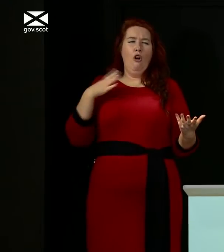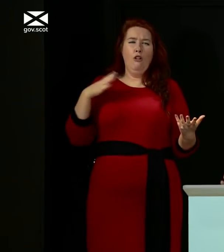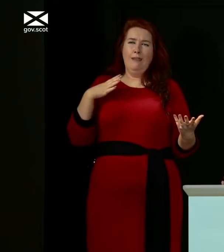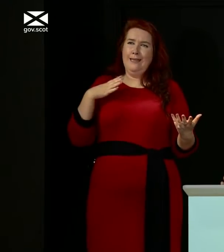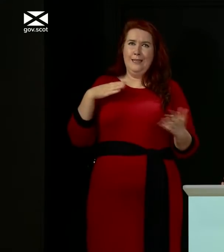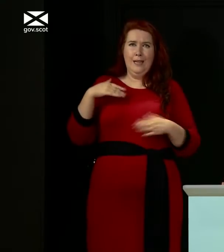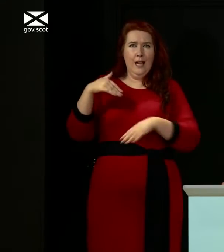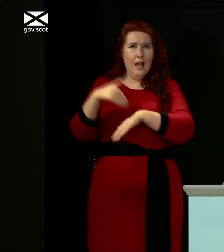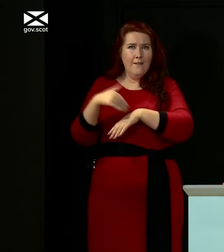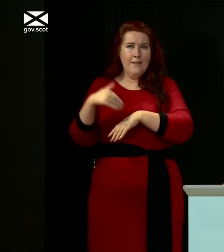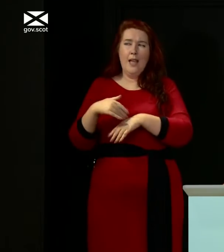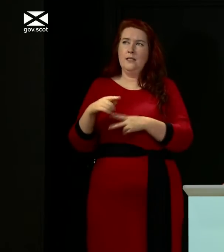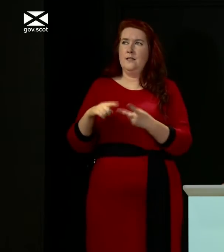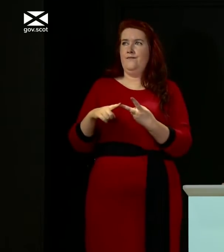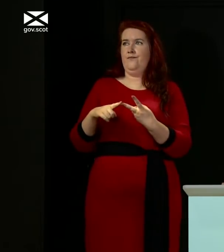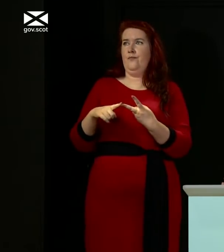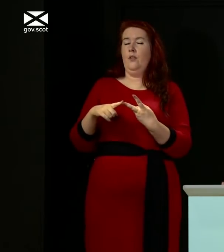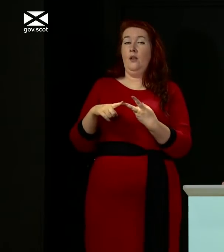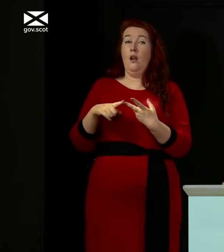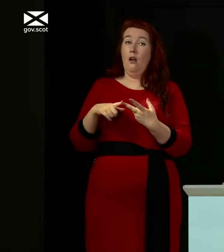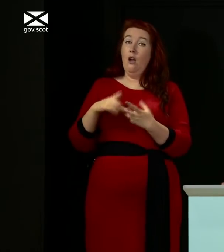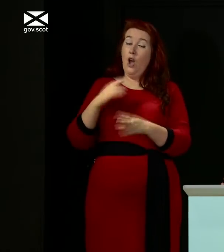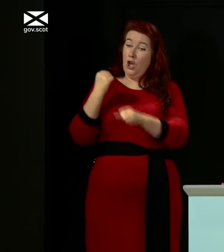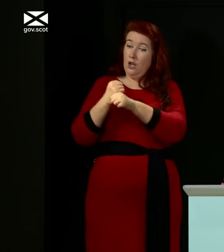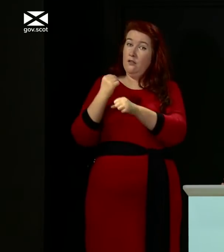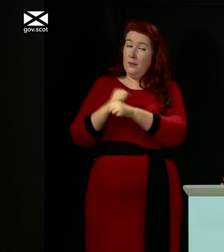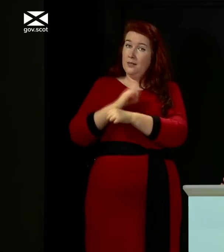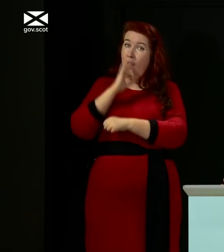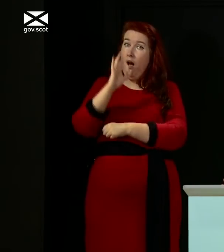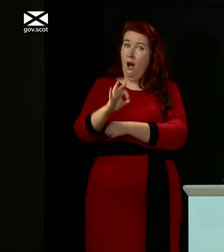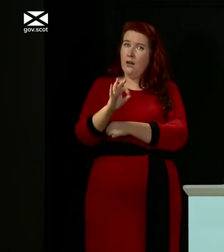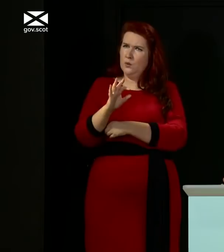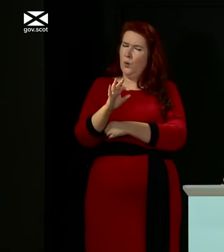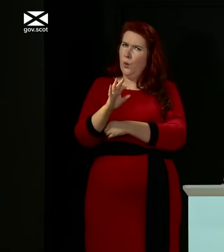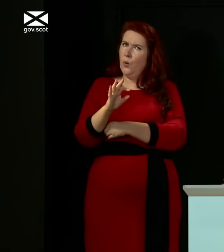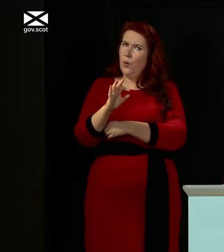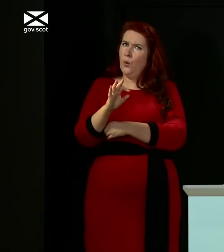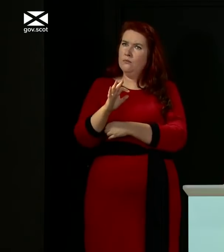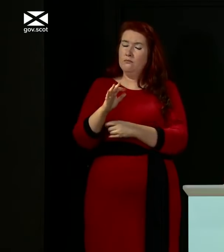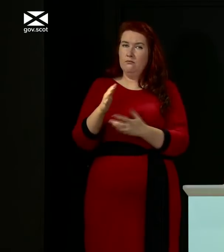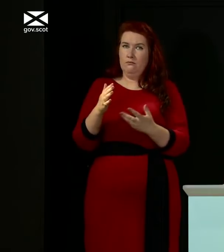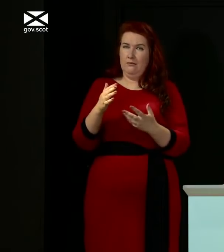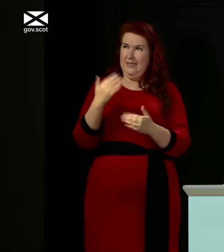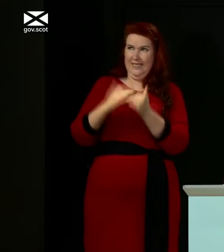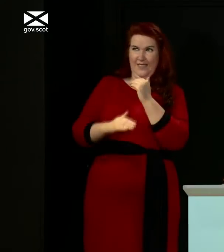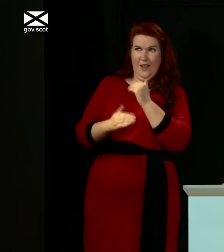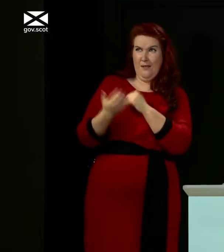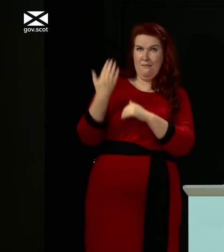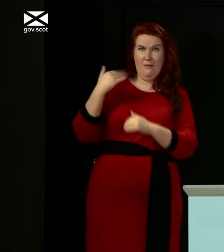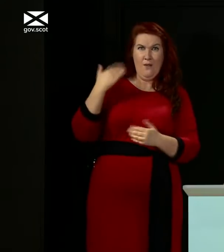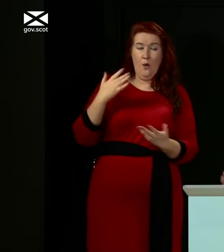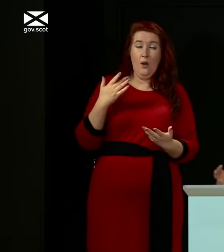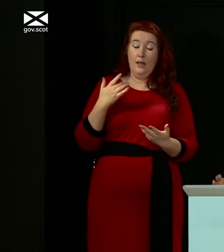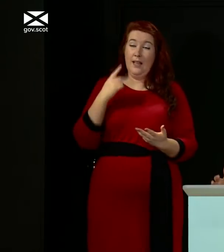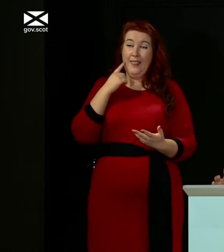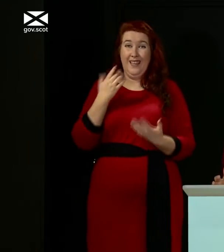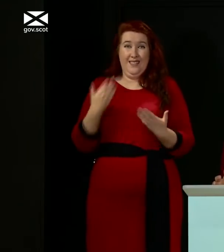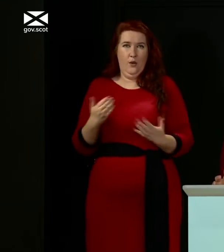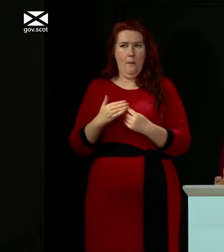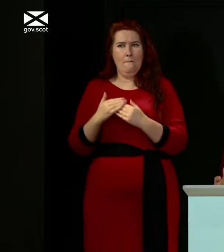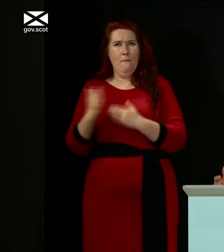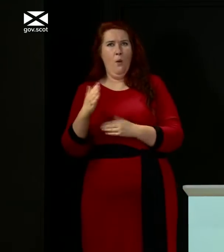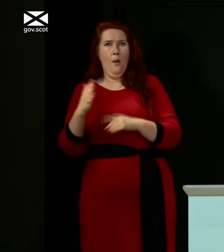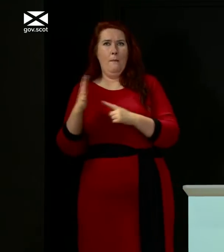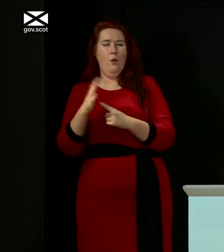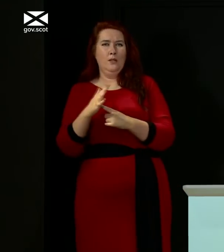are asking truly unprecedented things of people, then it's possibly more important even than in